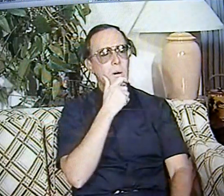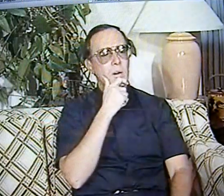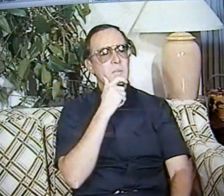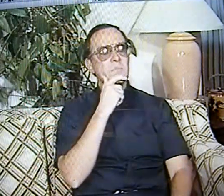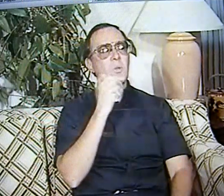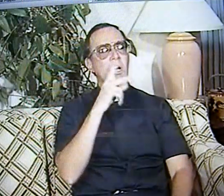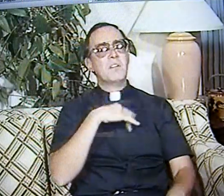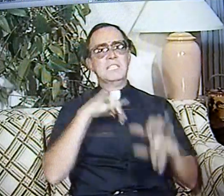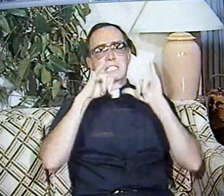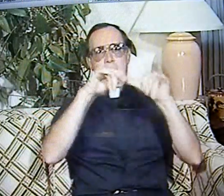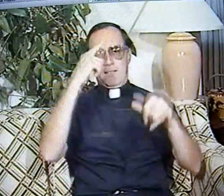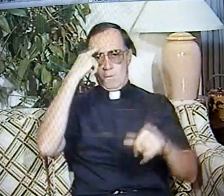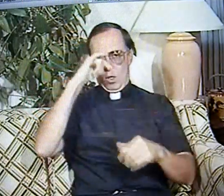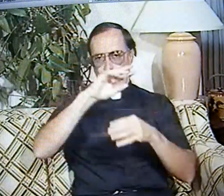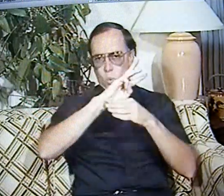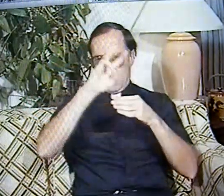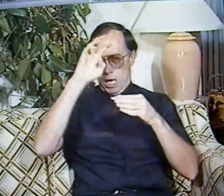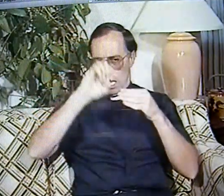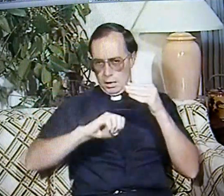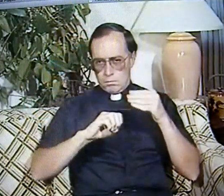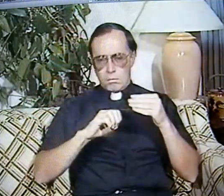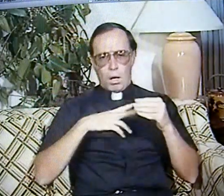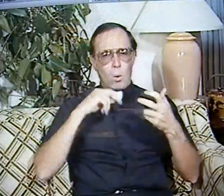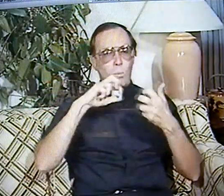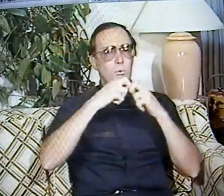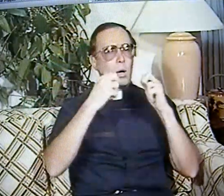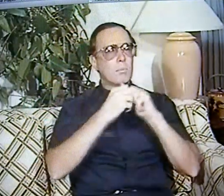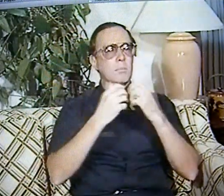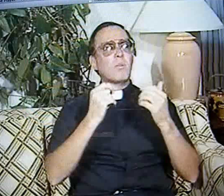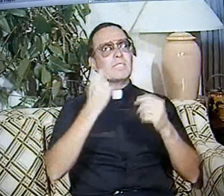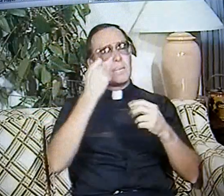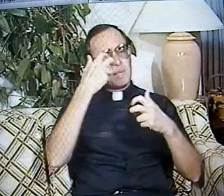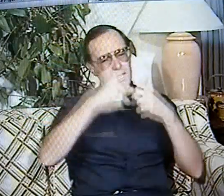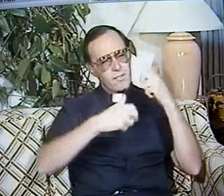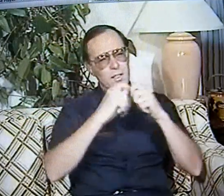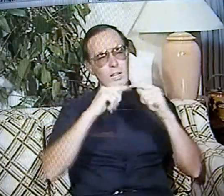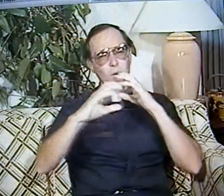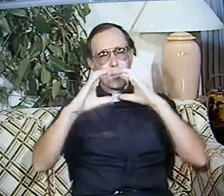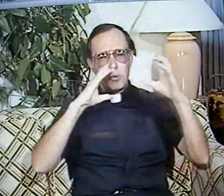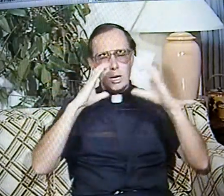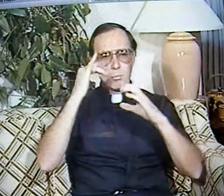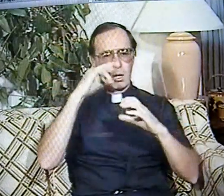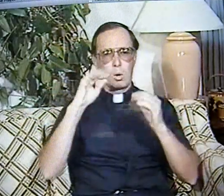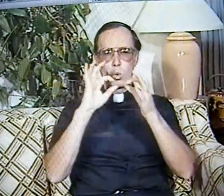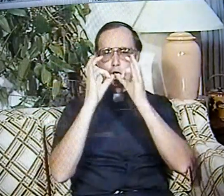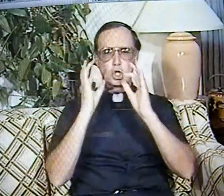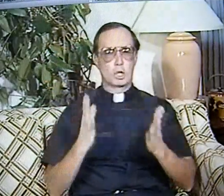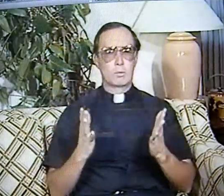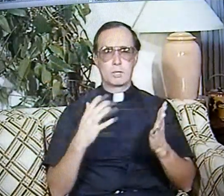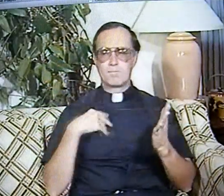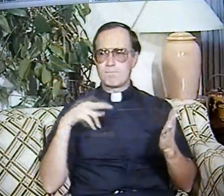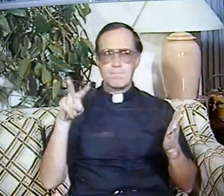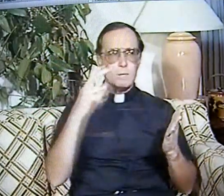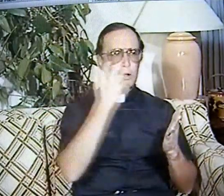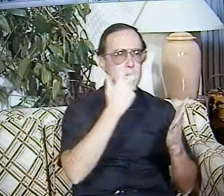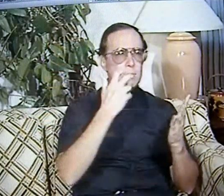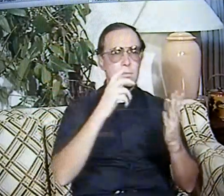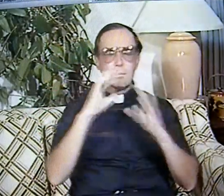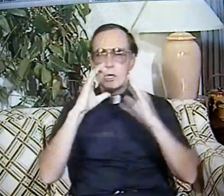He said there must have been problems with communication, and I said each person's different. Some people do have problems with communication and